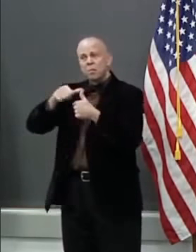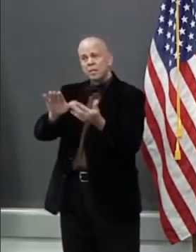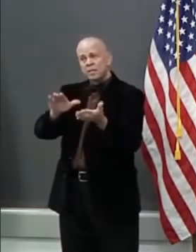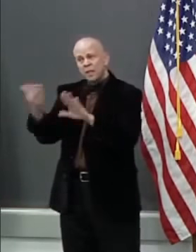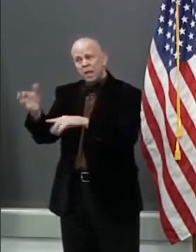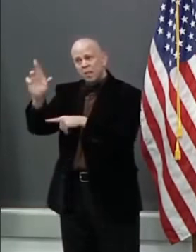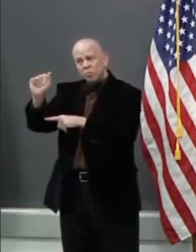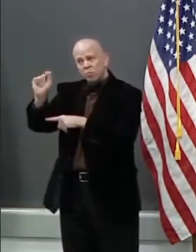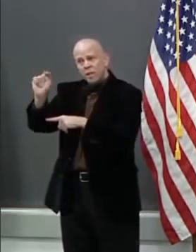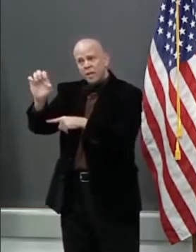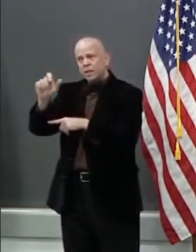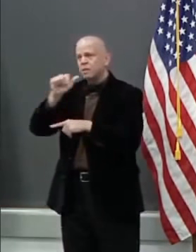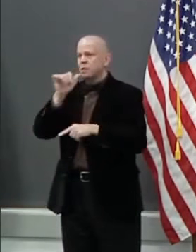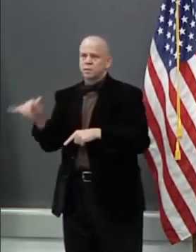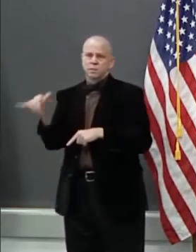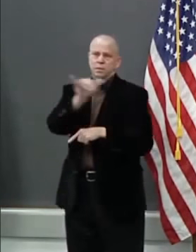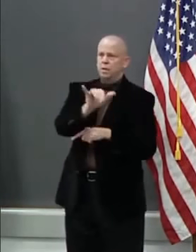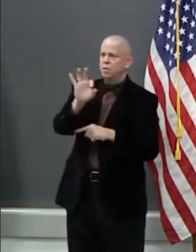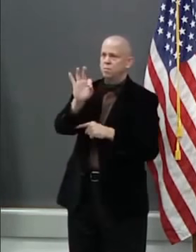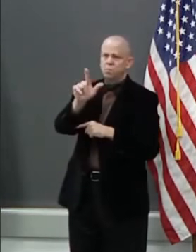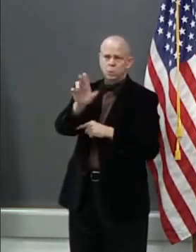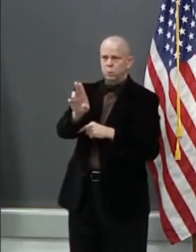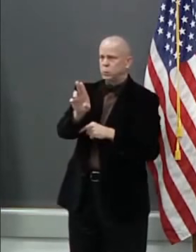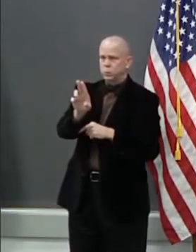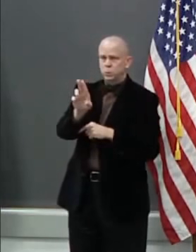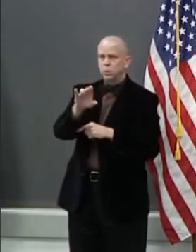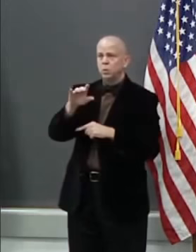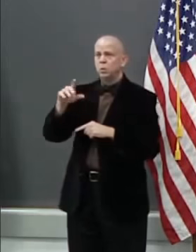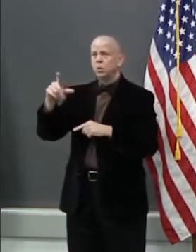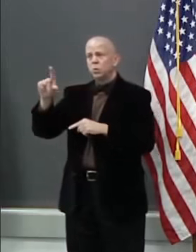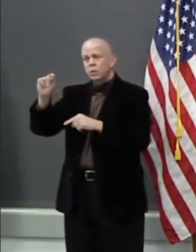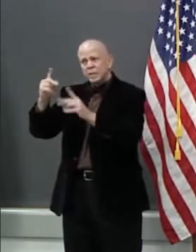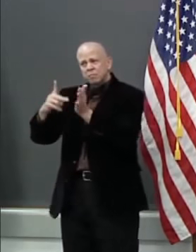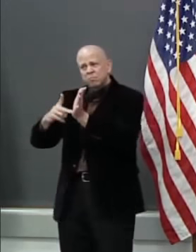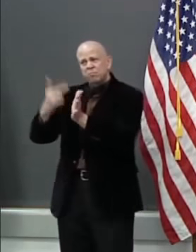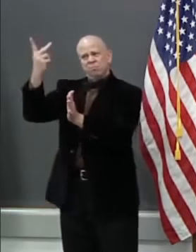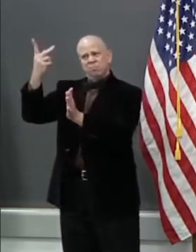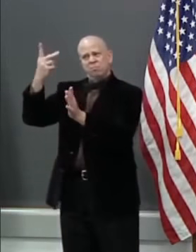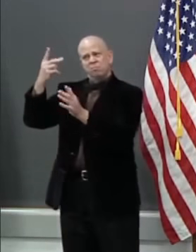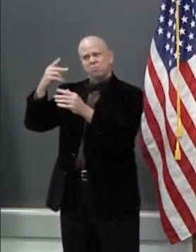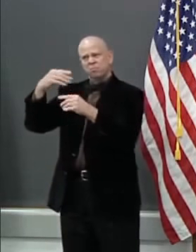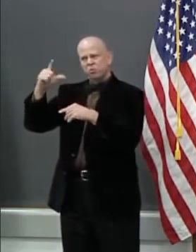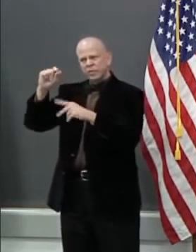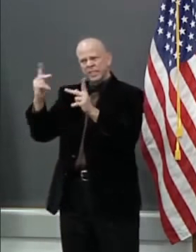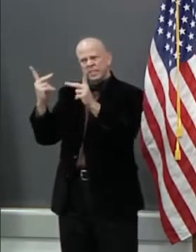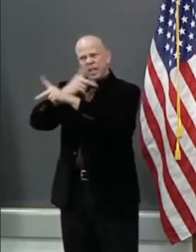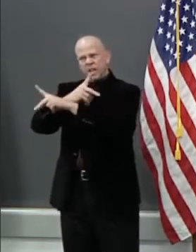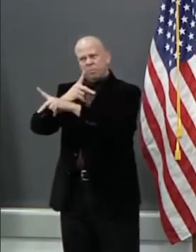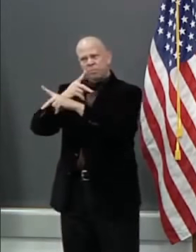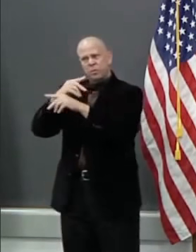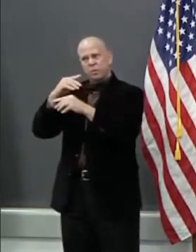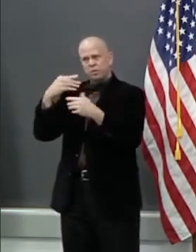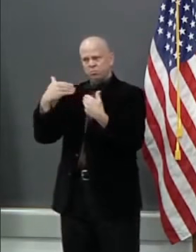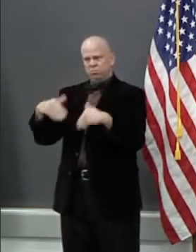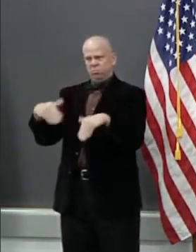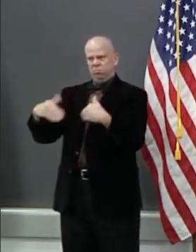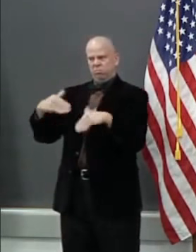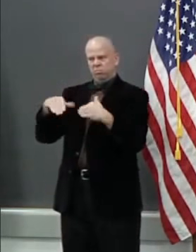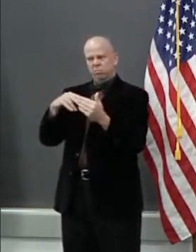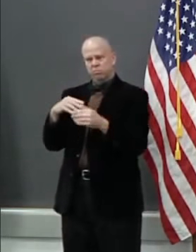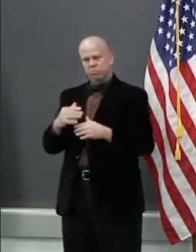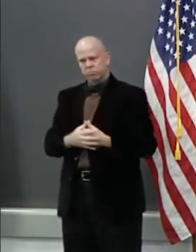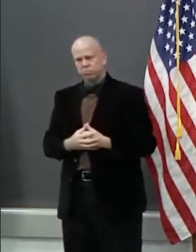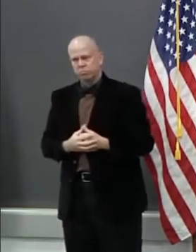flu. It's 20 times higher than the death rate for the flu. So what do you have to do? I think you need to